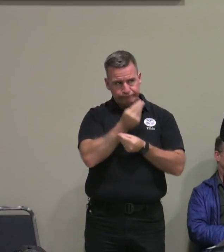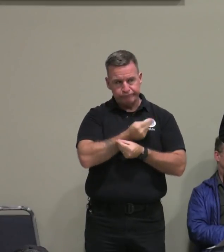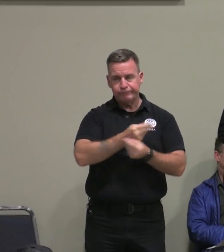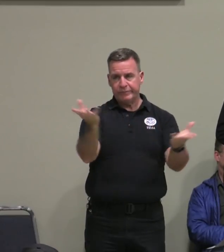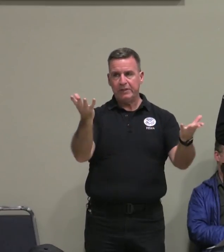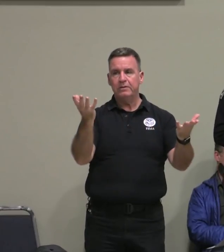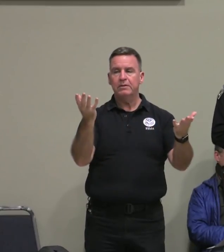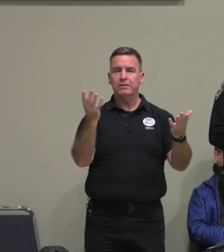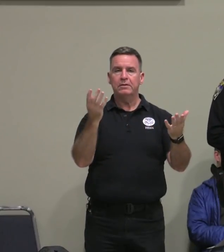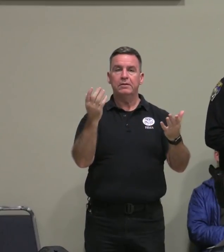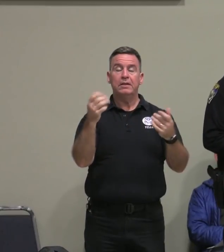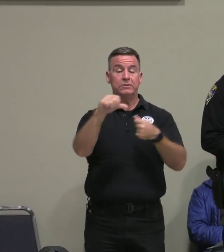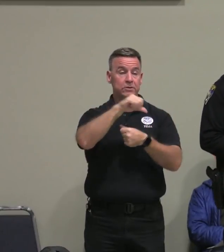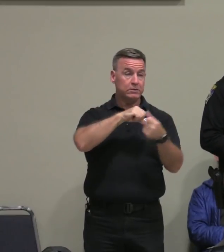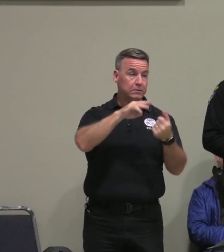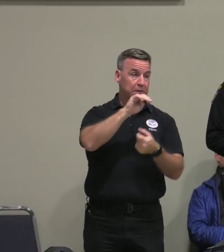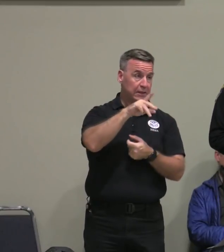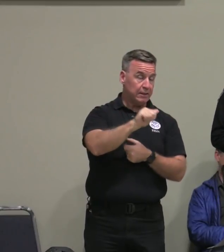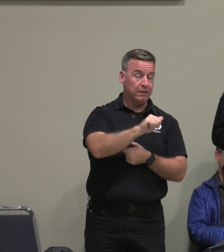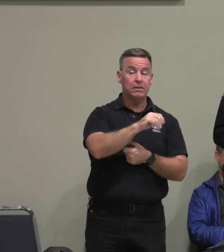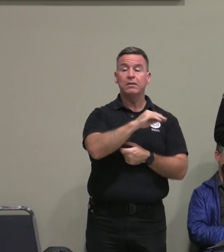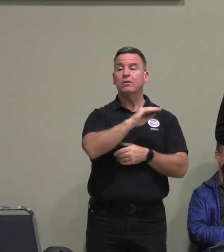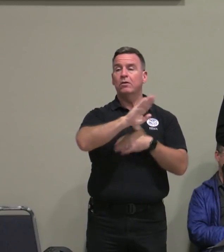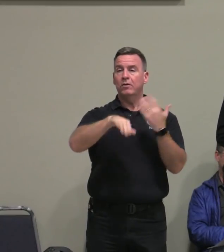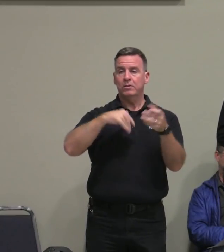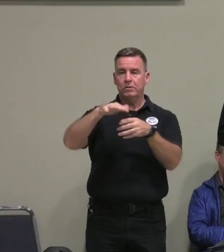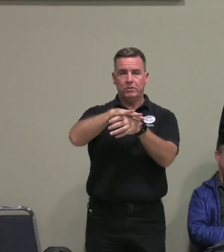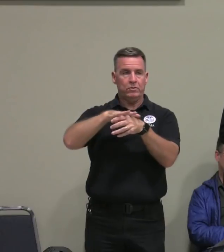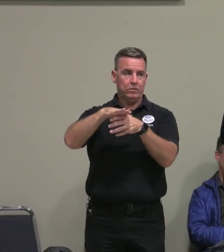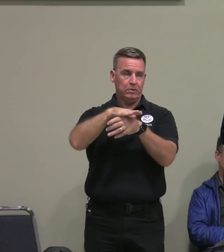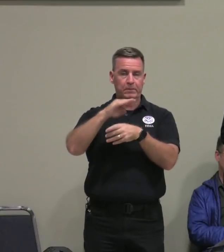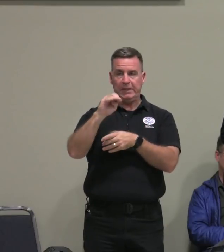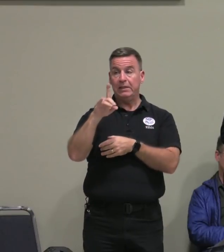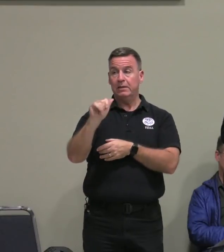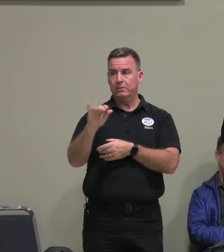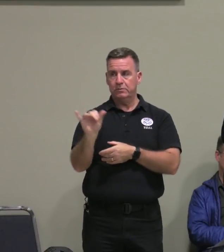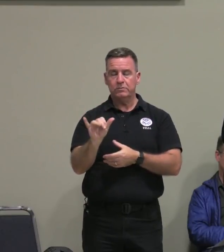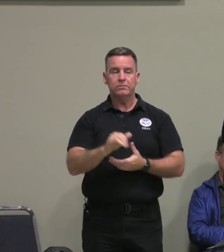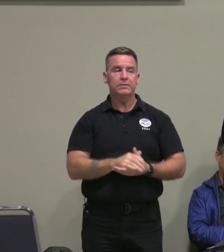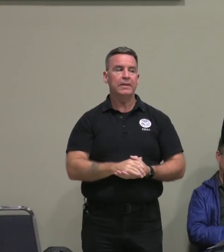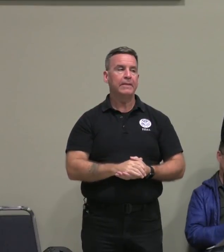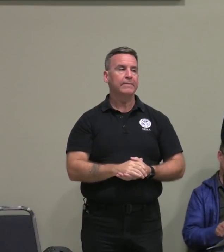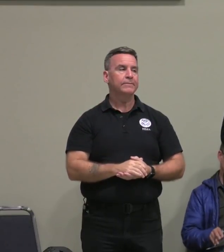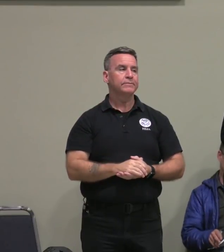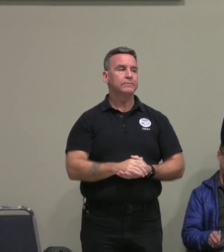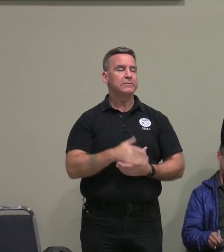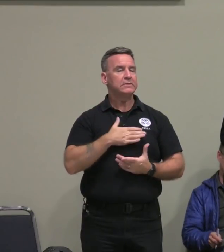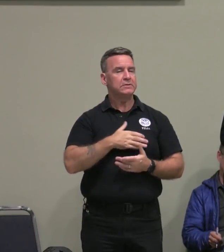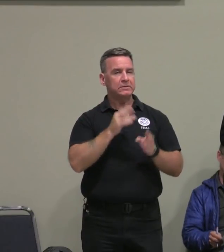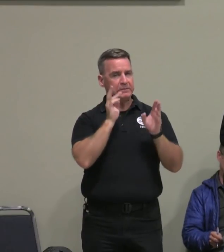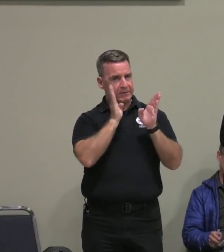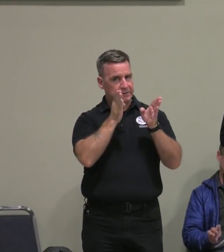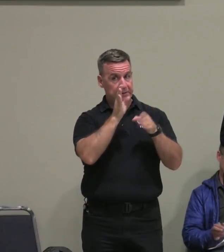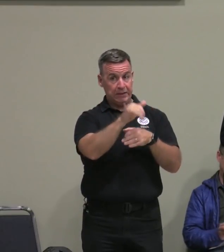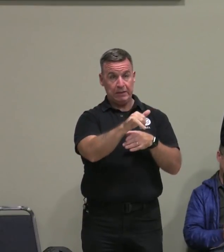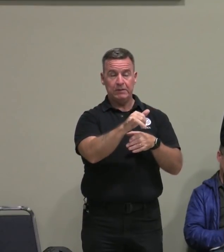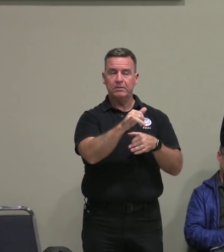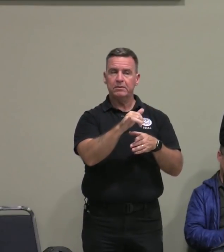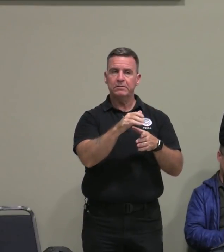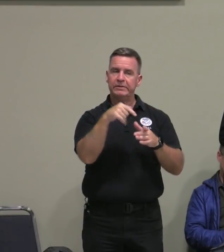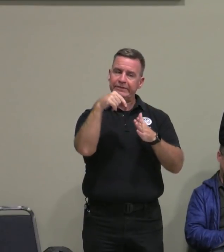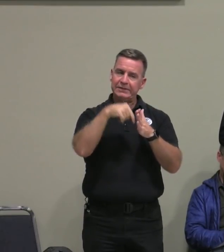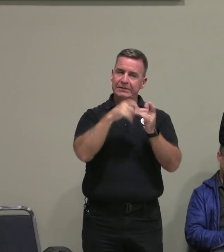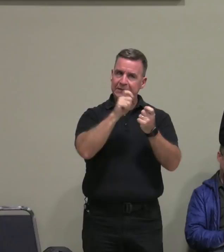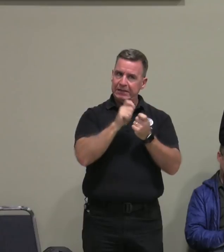put out not only on social media but all the local media. And so please stay in tune with that because it will be very